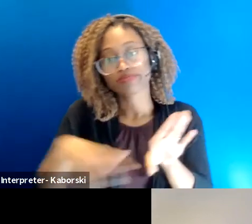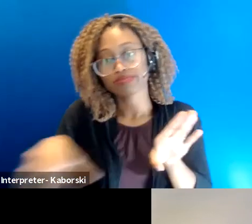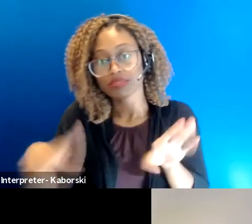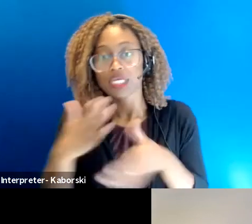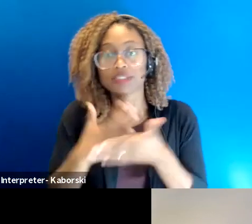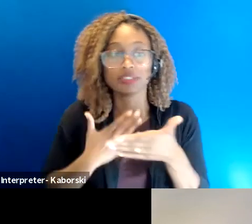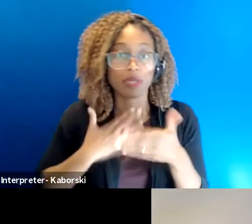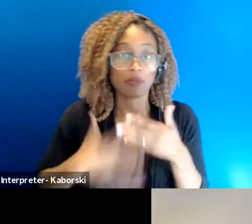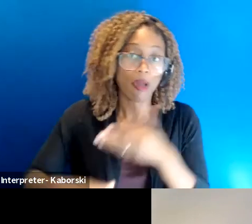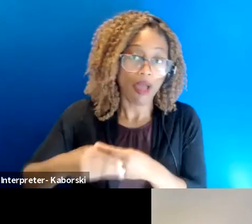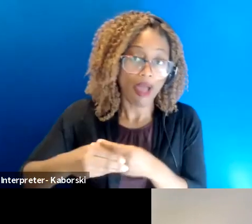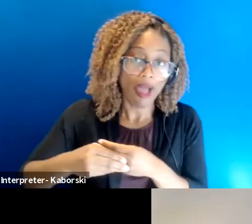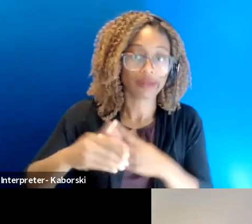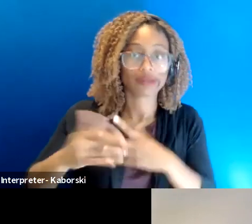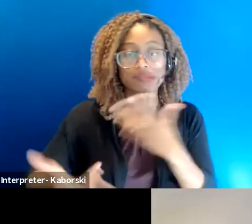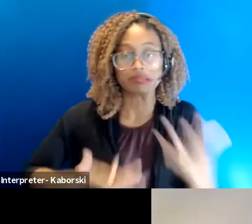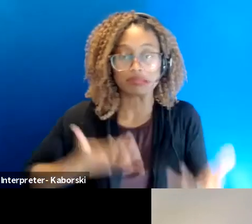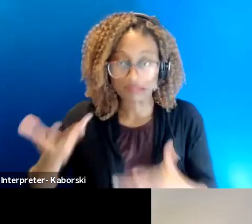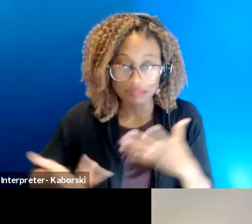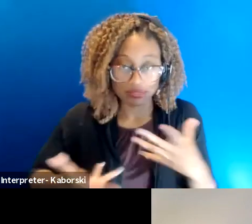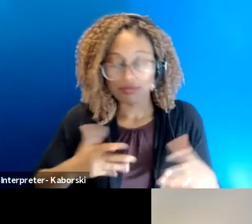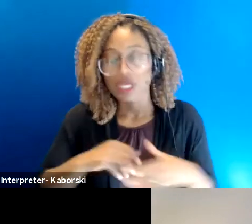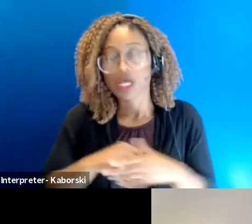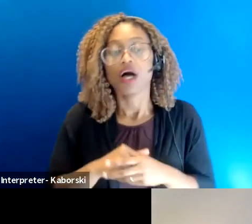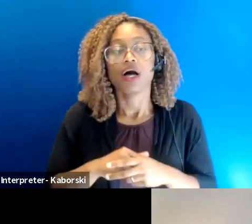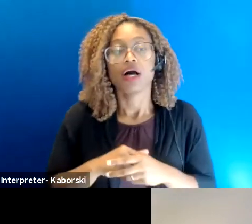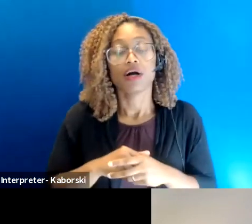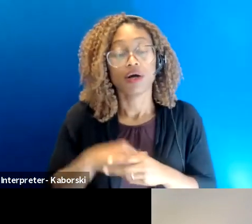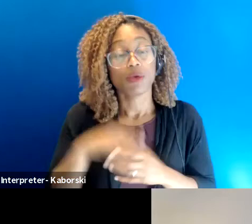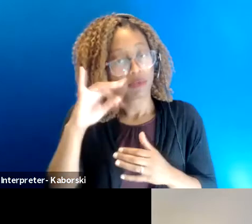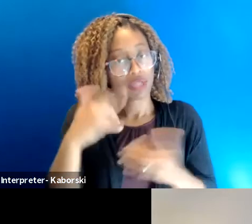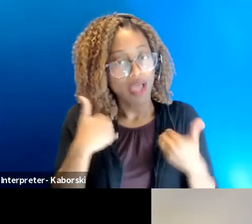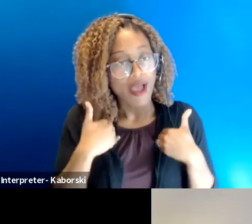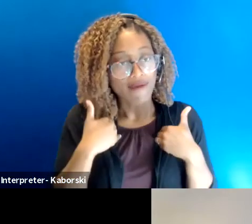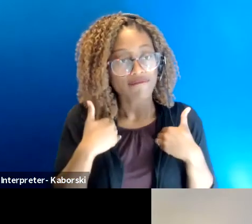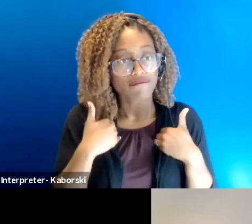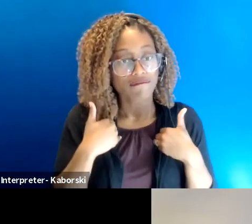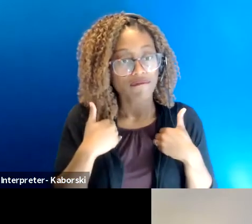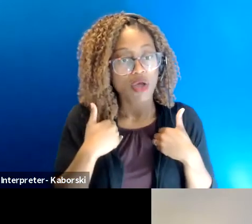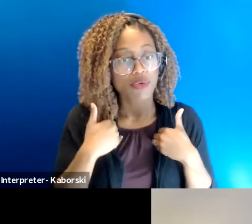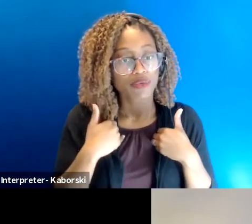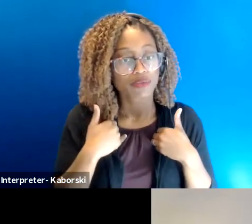added. We did actually have a